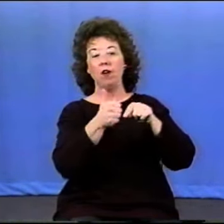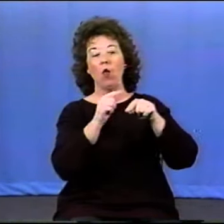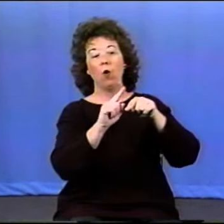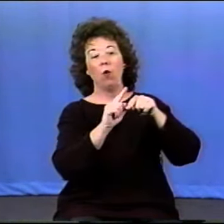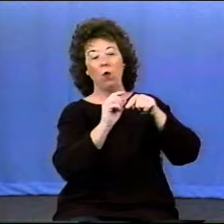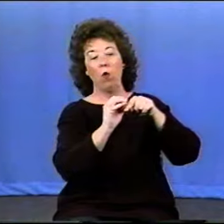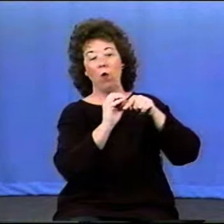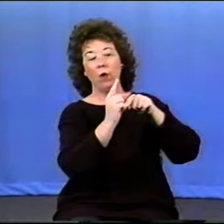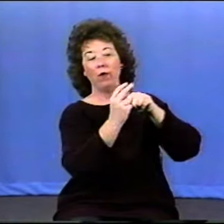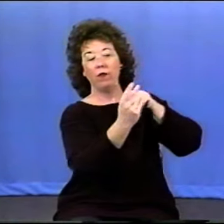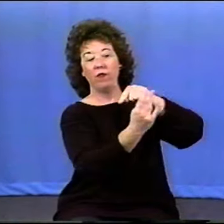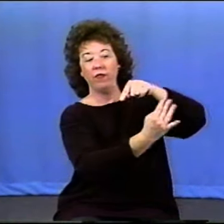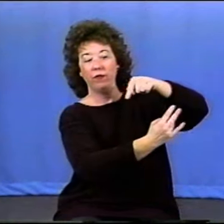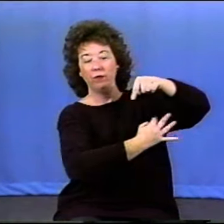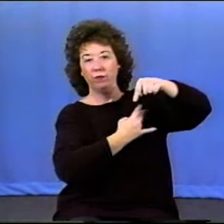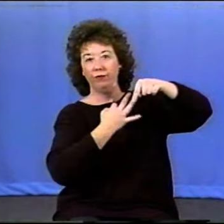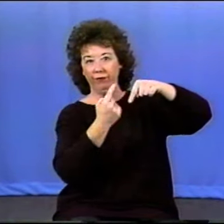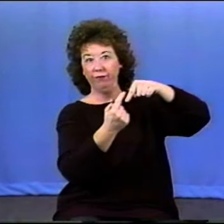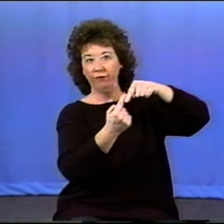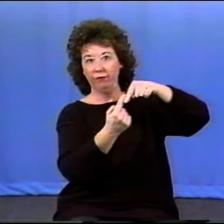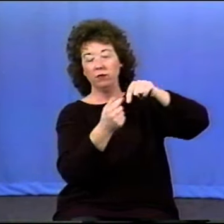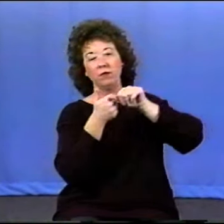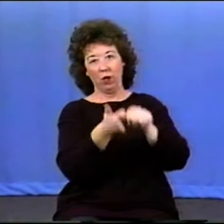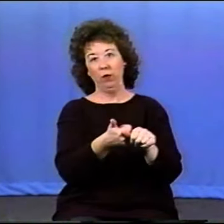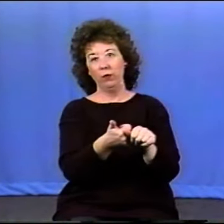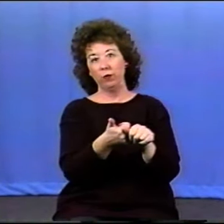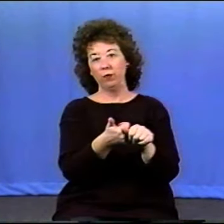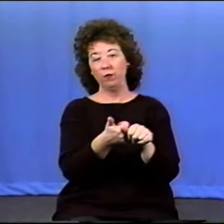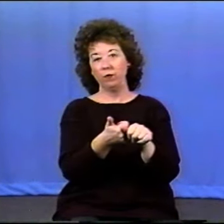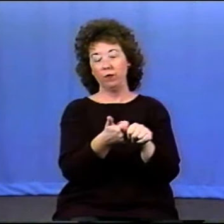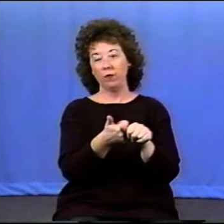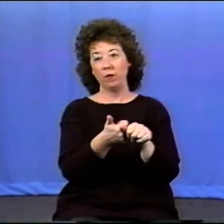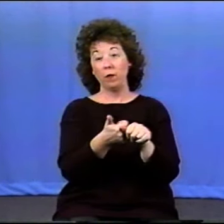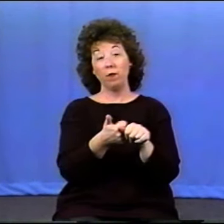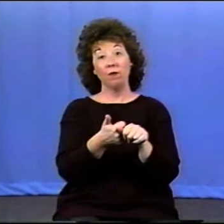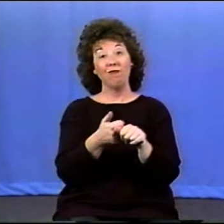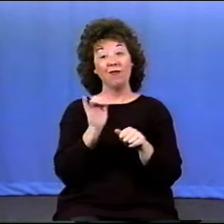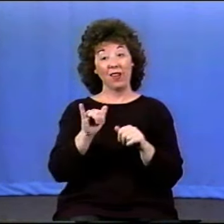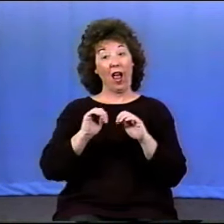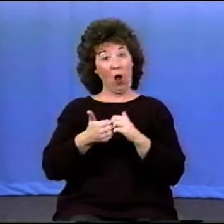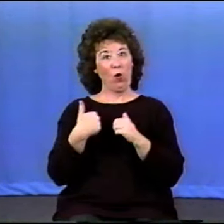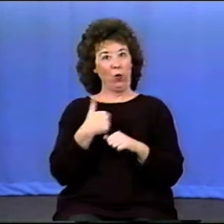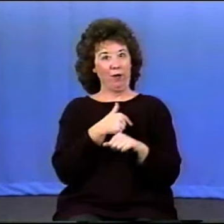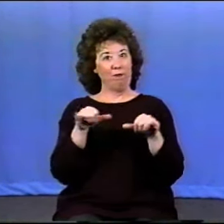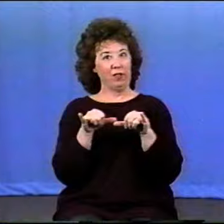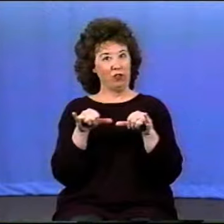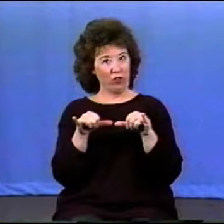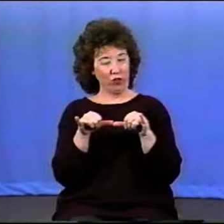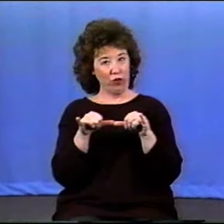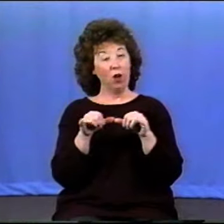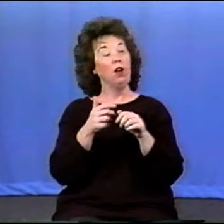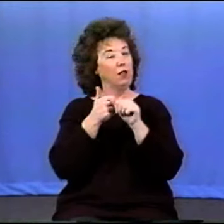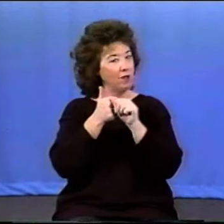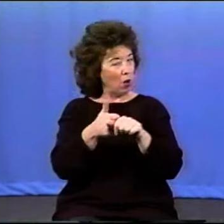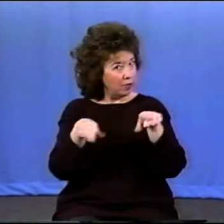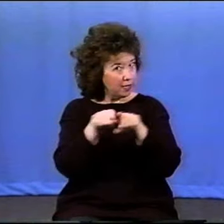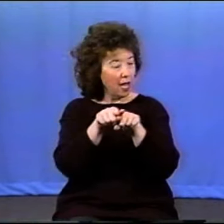world. We measure distances in that direction, again in degrees, but in this